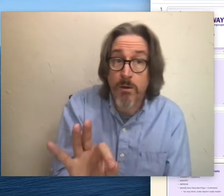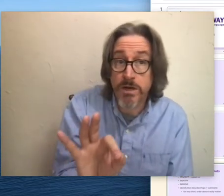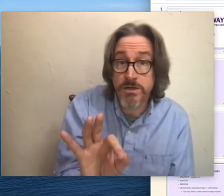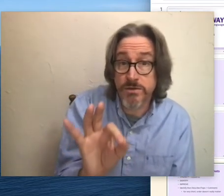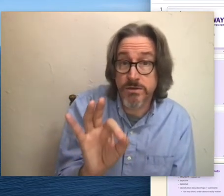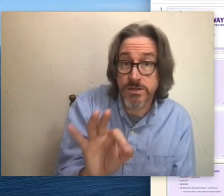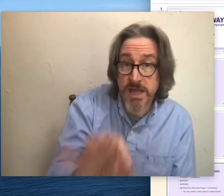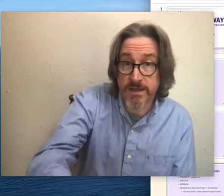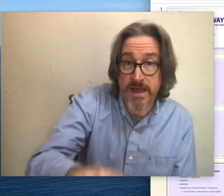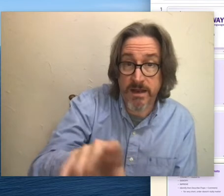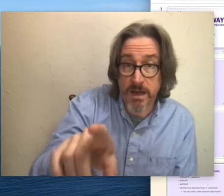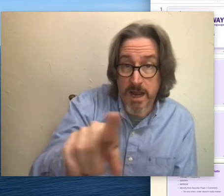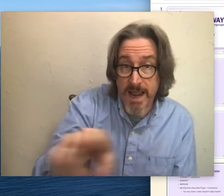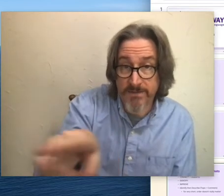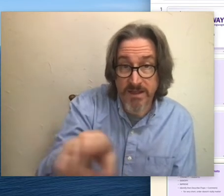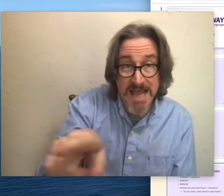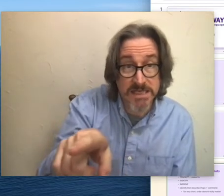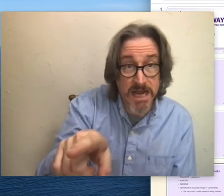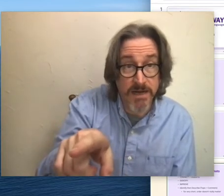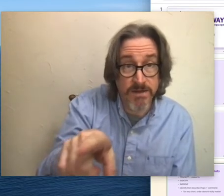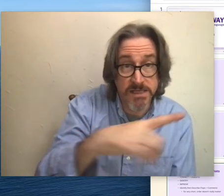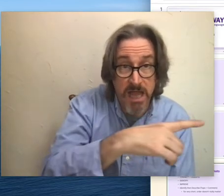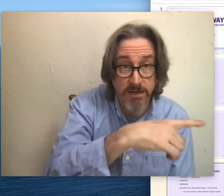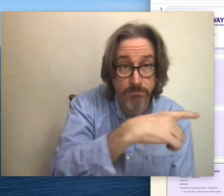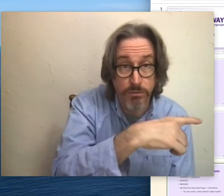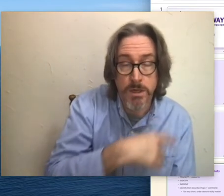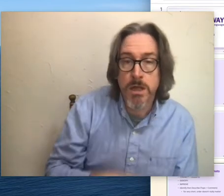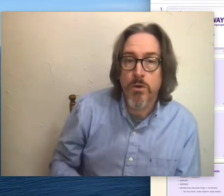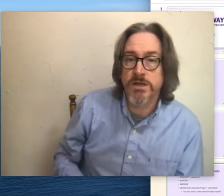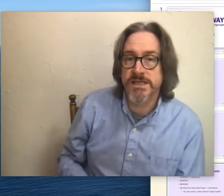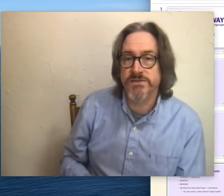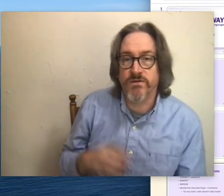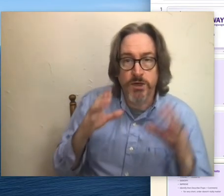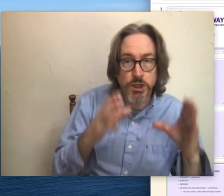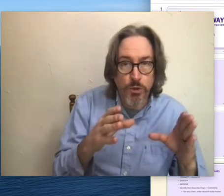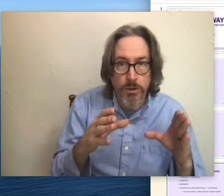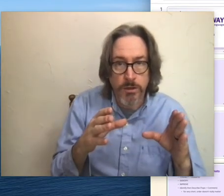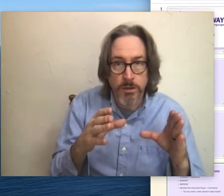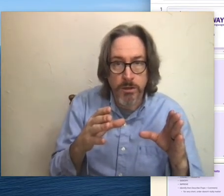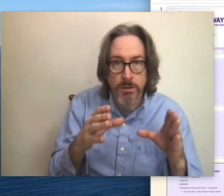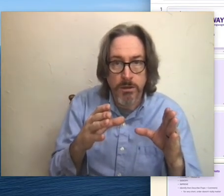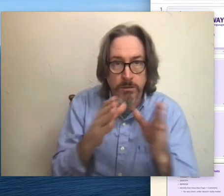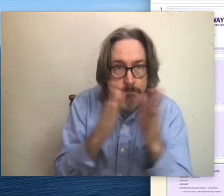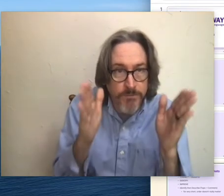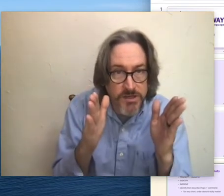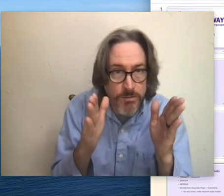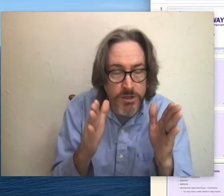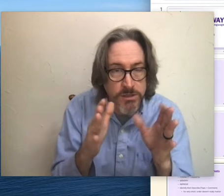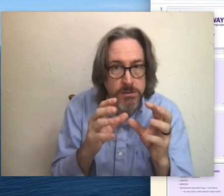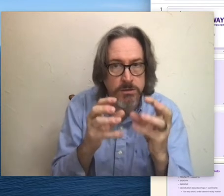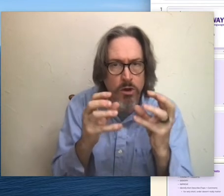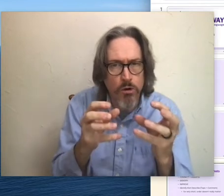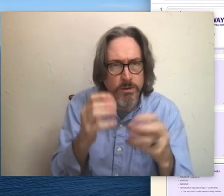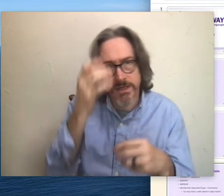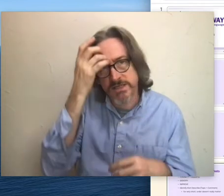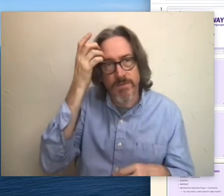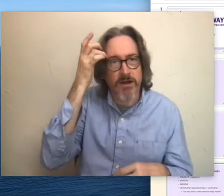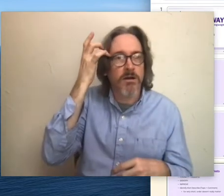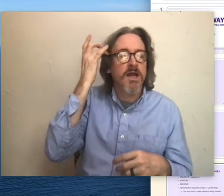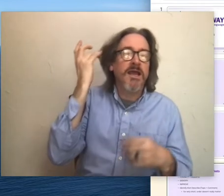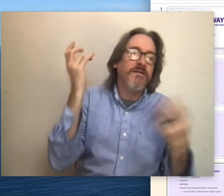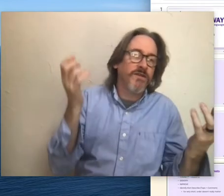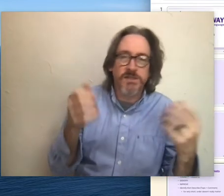now I wanted to say that the last line on this slide, where it says for very short descriptions, the order really